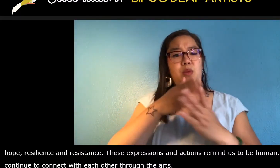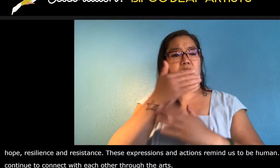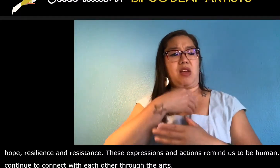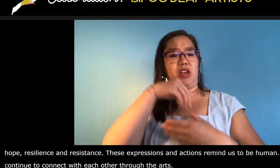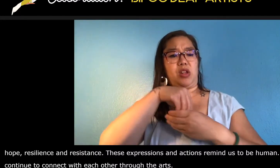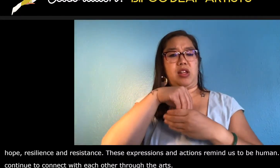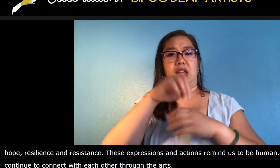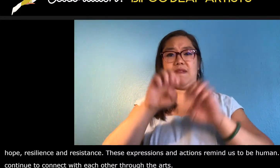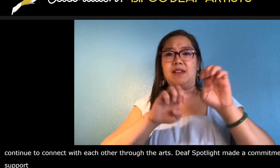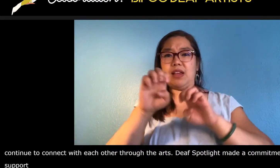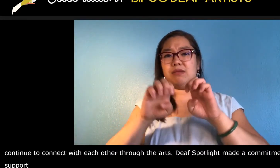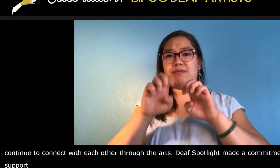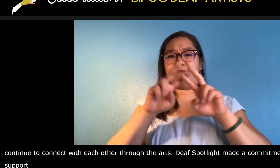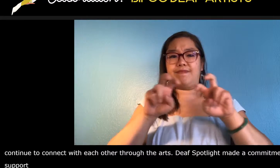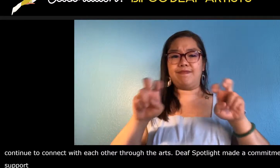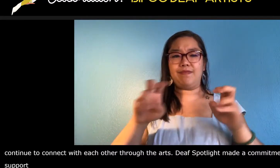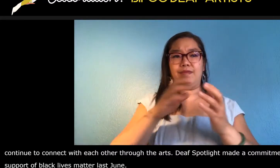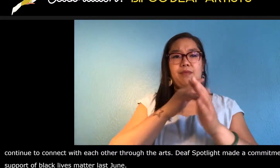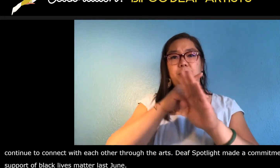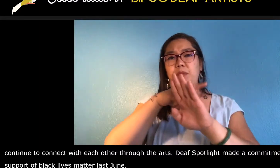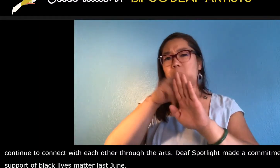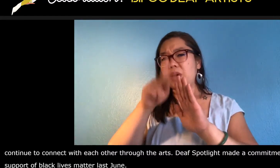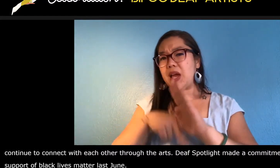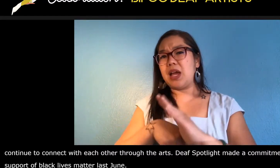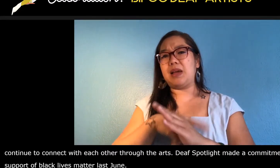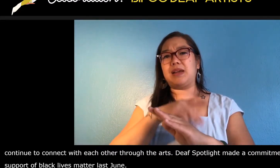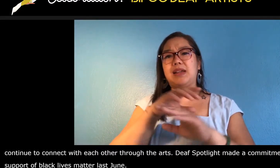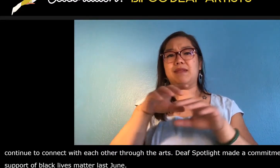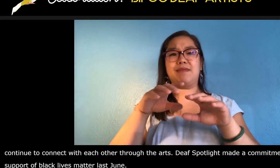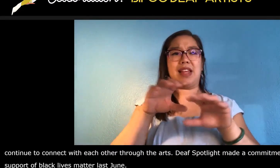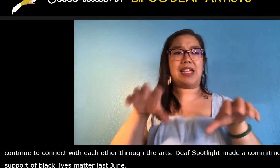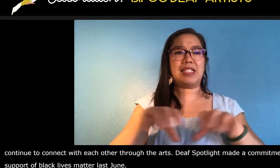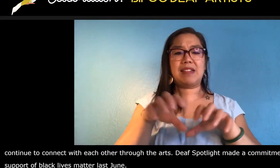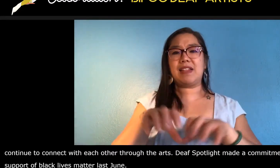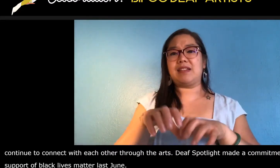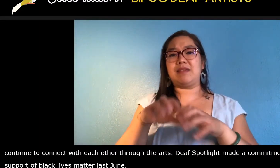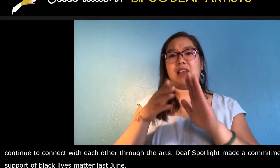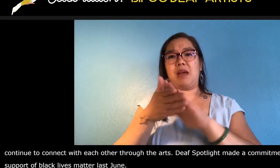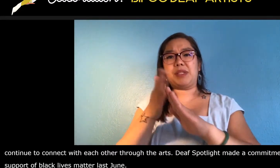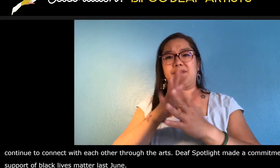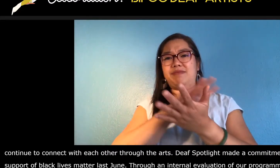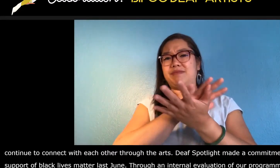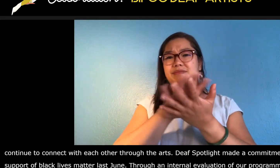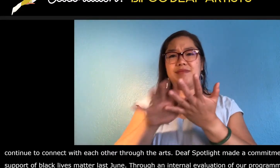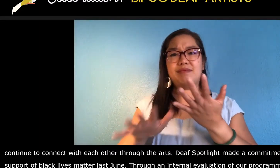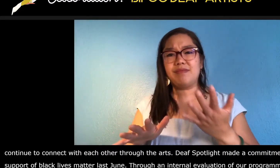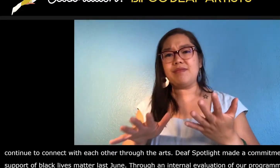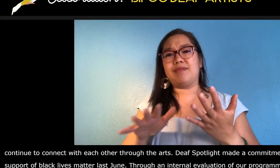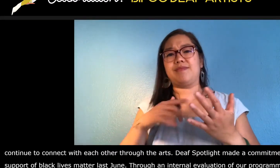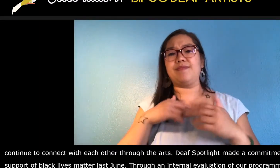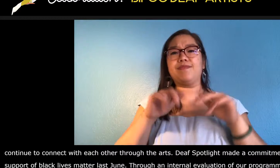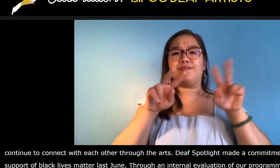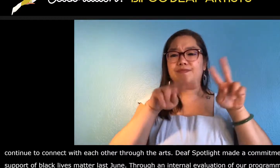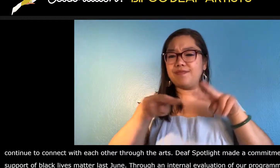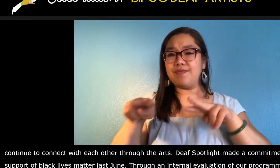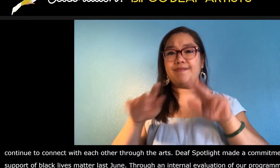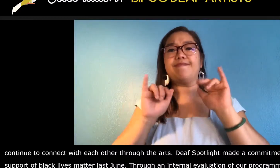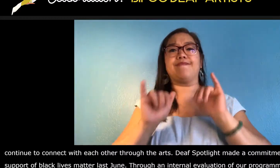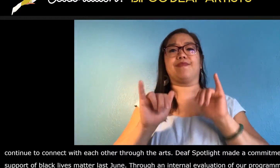last June. Through our internal evaluation of our programming, activities, and